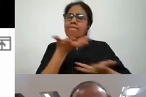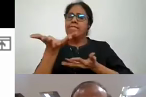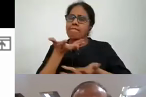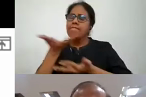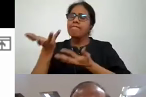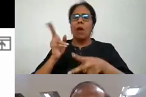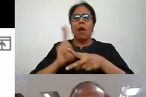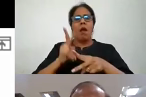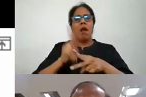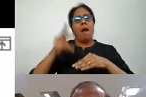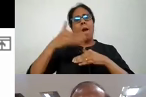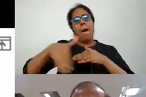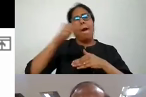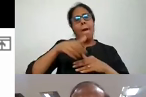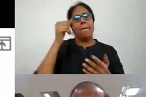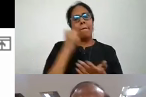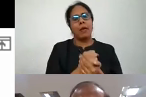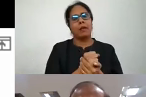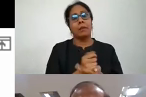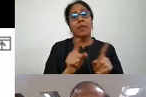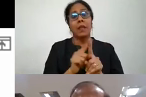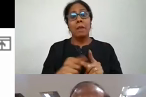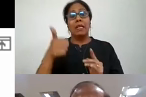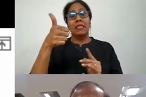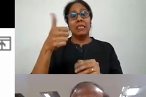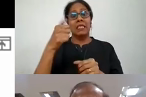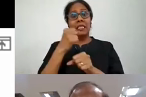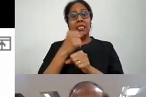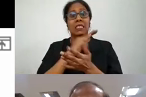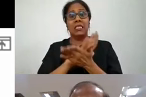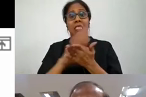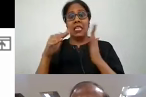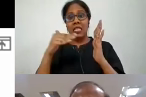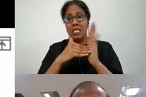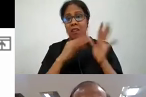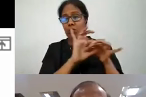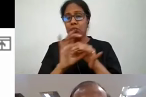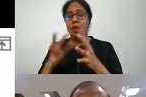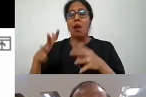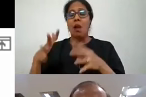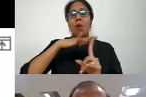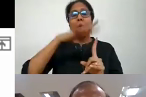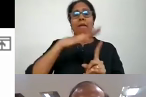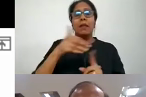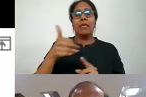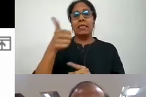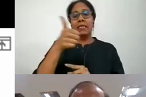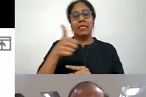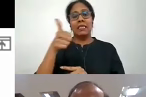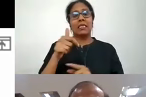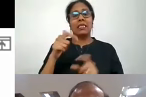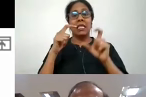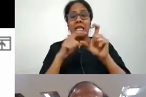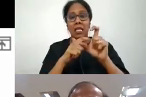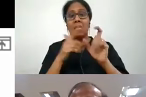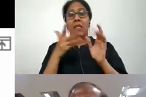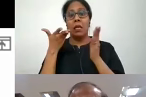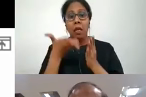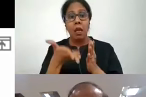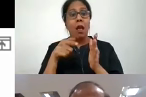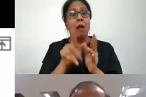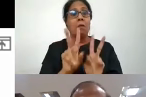has been told, 6 GHz with Wi-Fi 6E and 60 GHz band, variant of Wi-Fi called WiGIG.